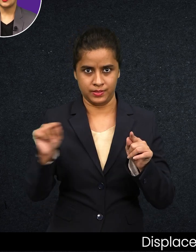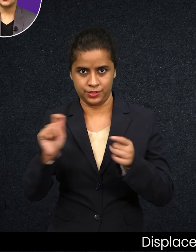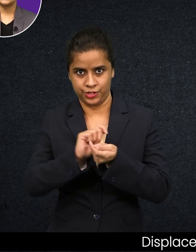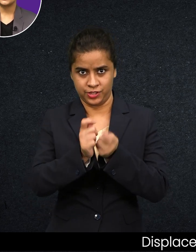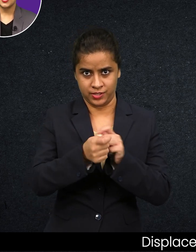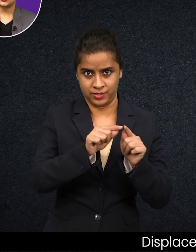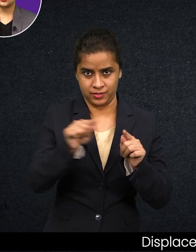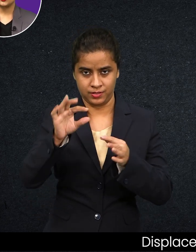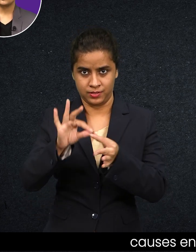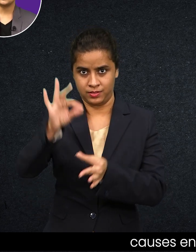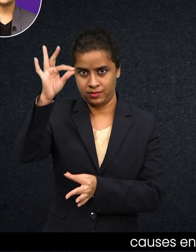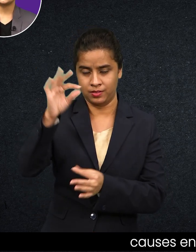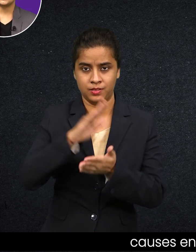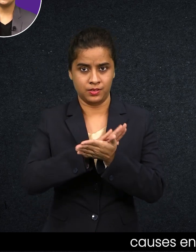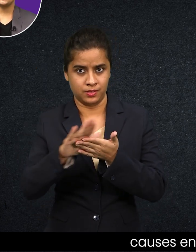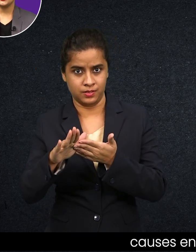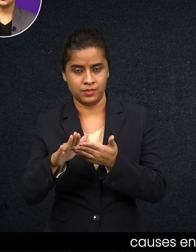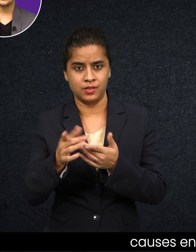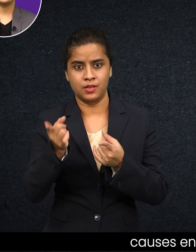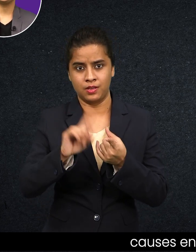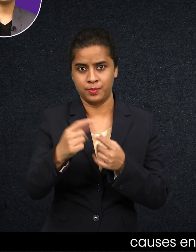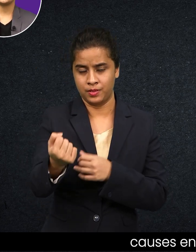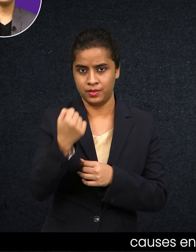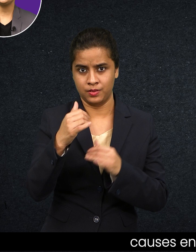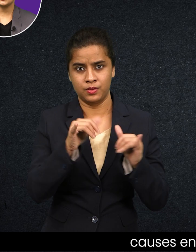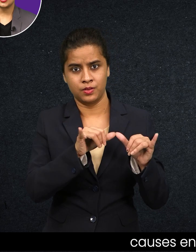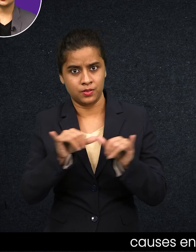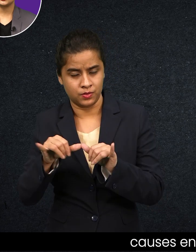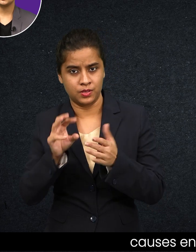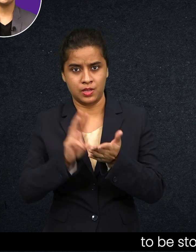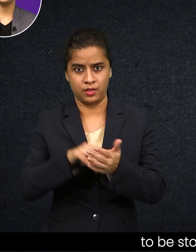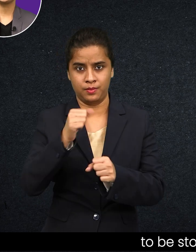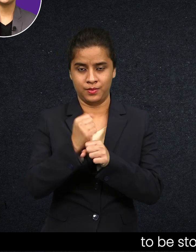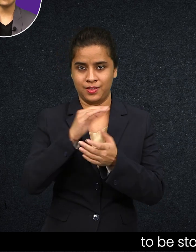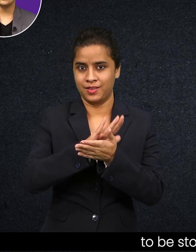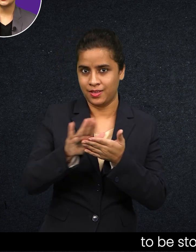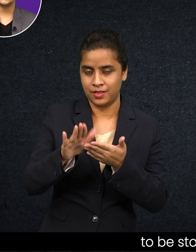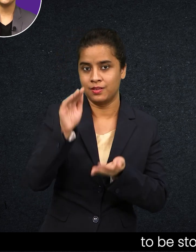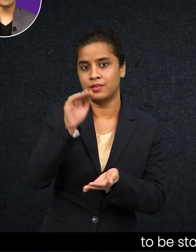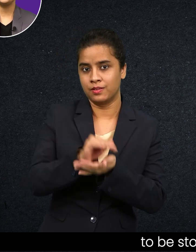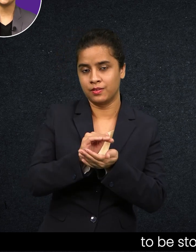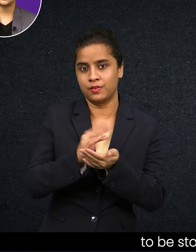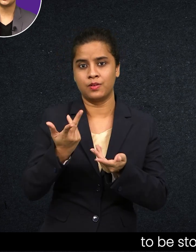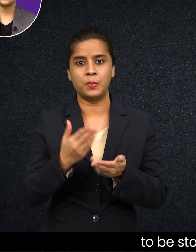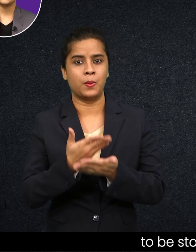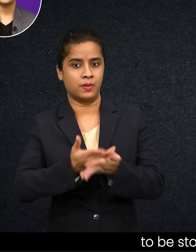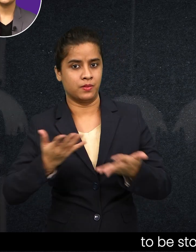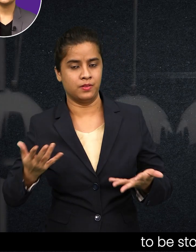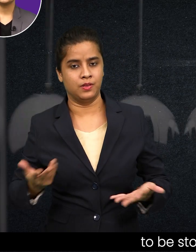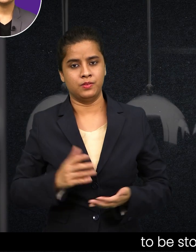Displacement to height h causes energy equal to mgh to be stored in the